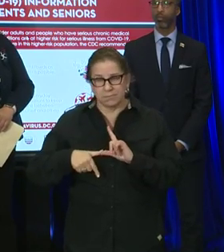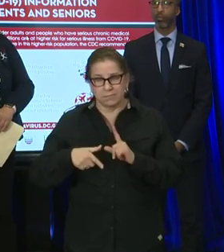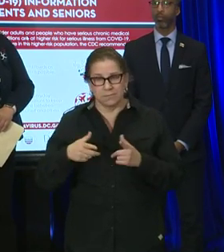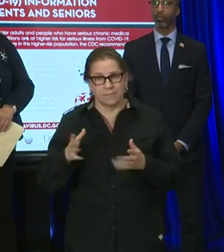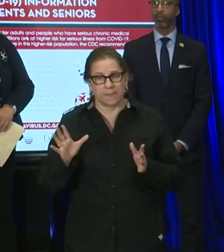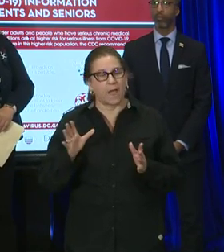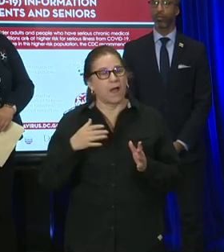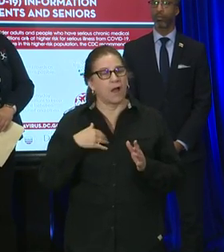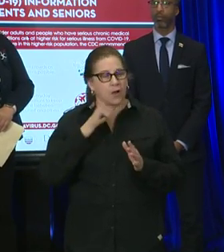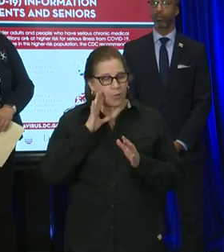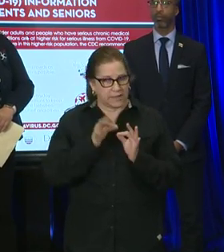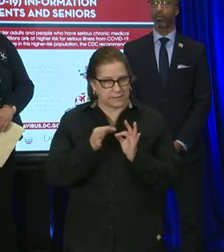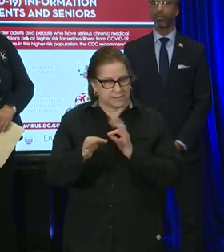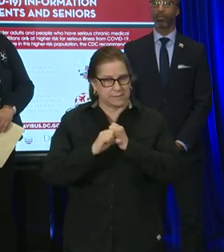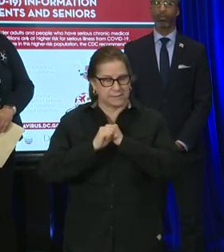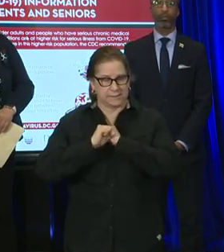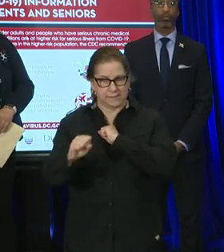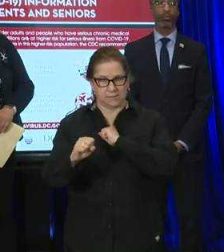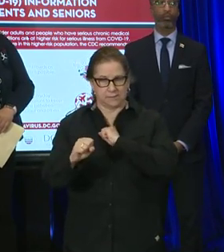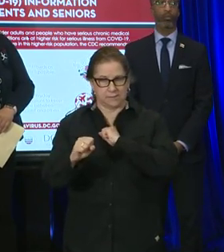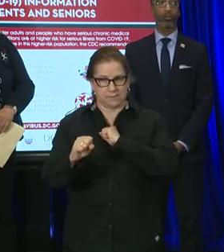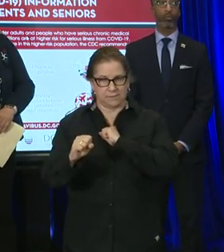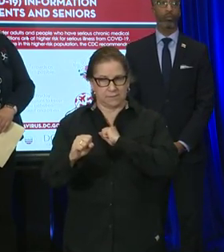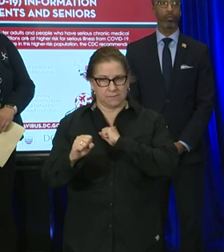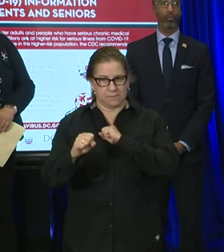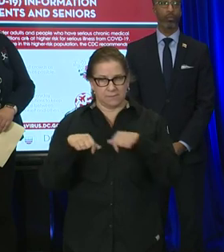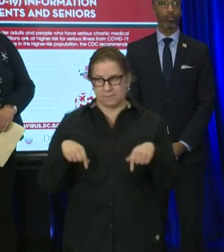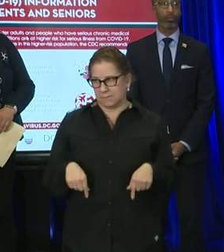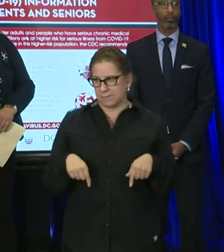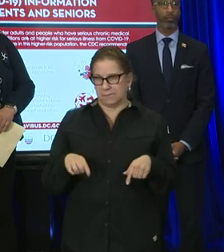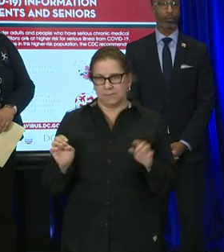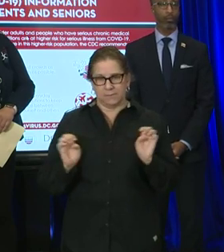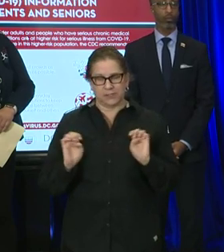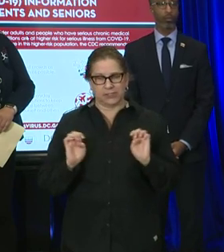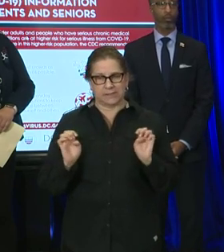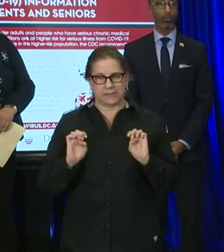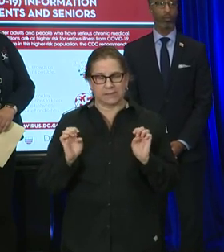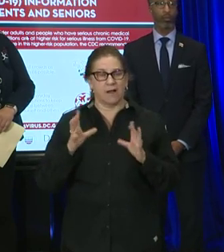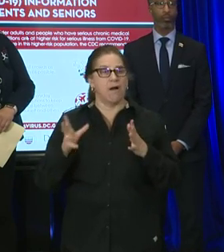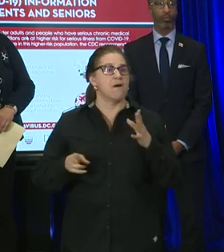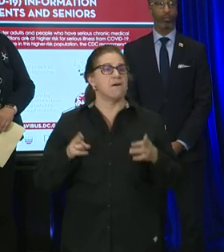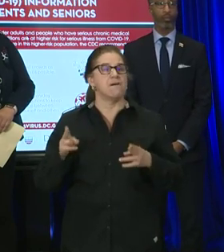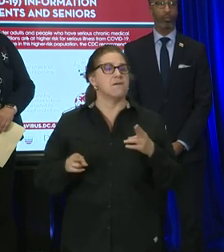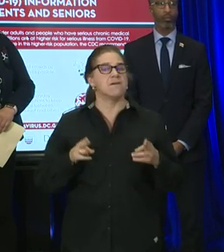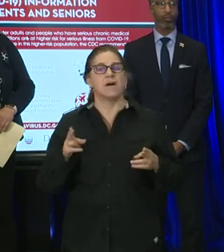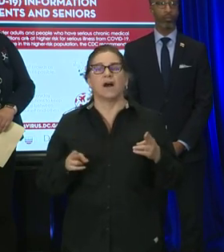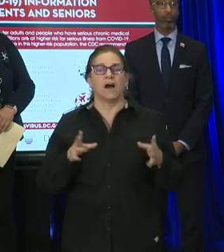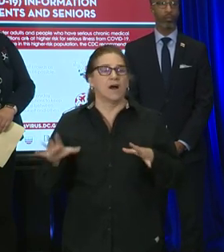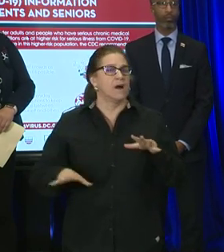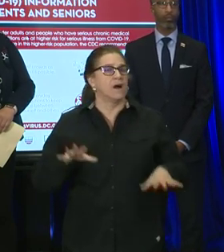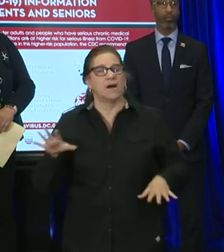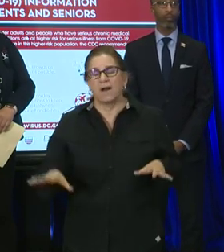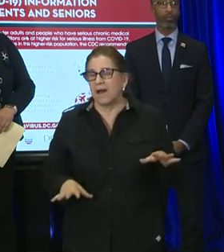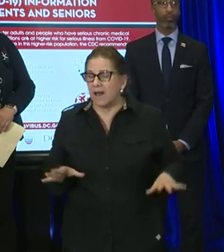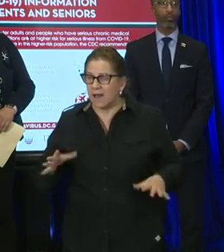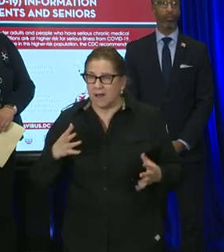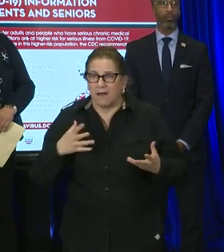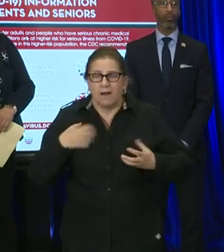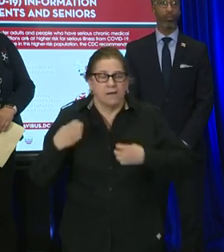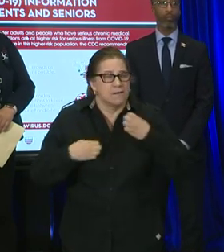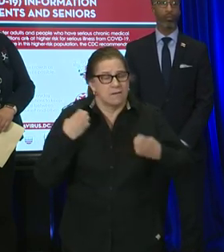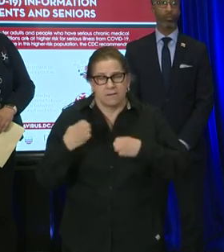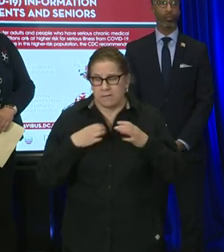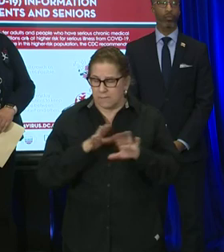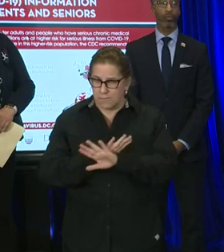those dates throughout the public emergency, so you do not need to try to come down. We have